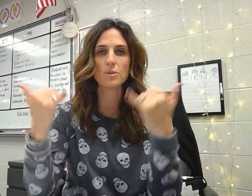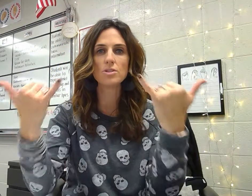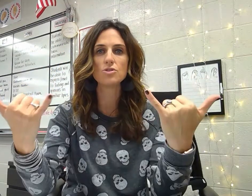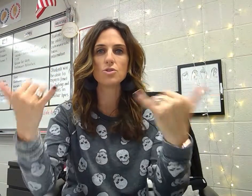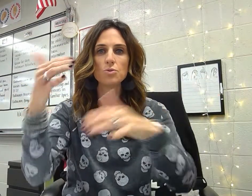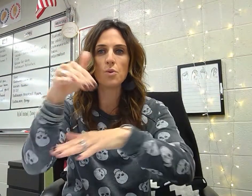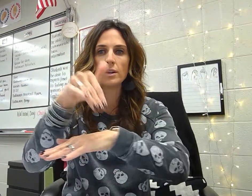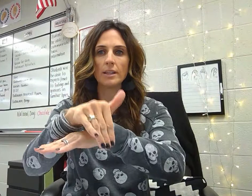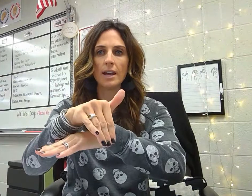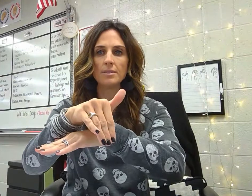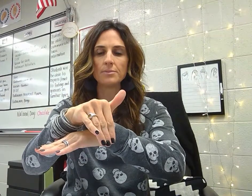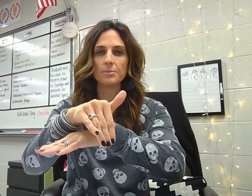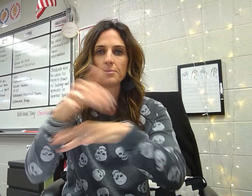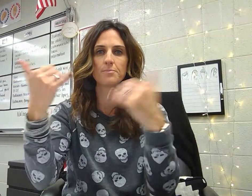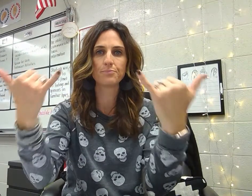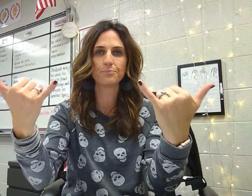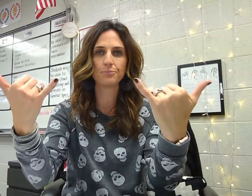one, tonight.